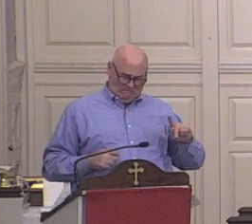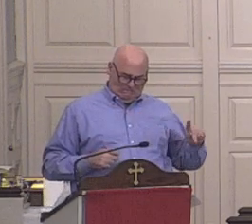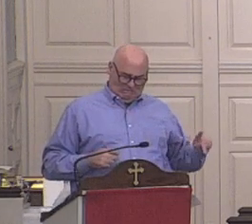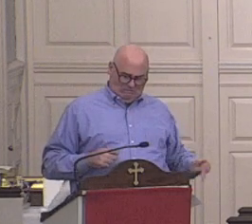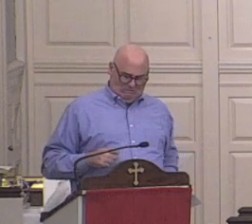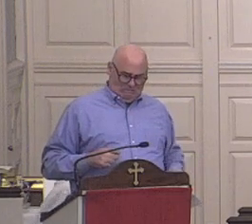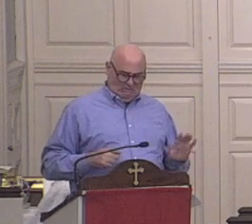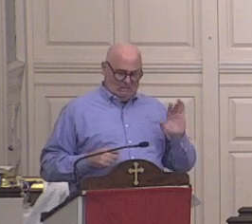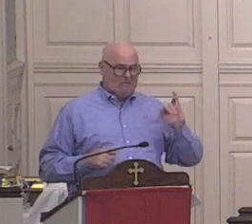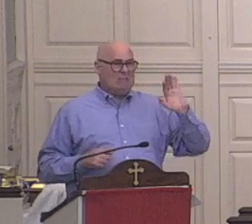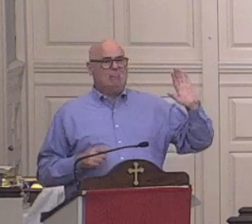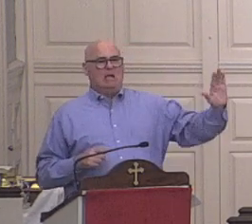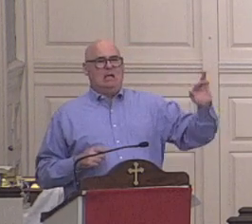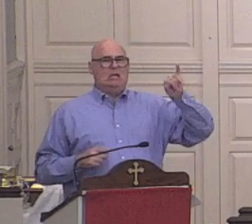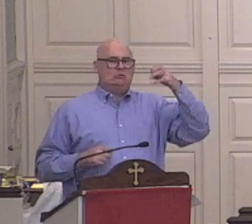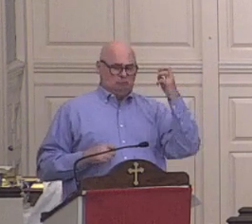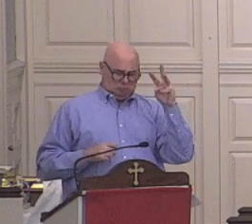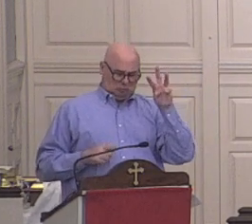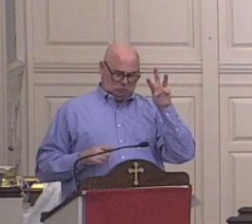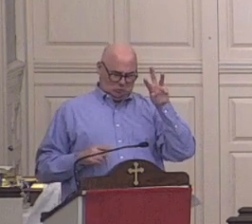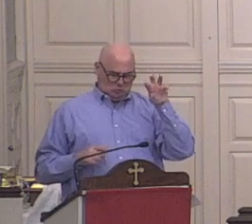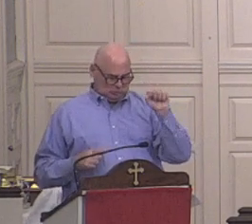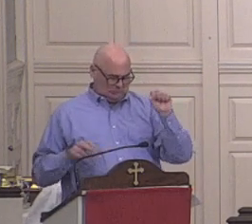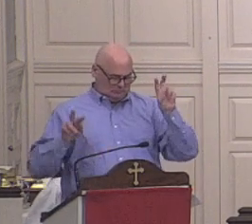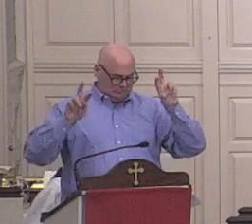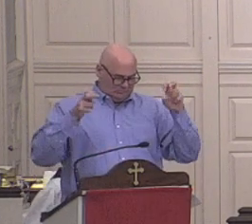"The King of the Jews."